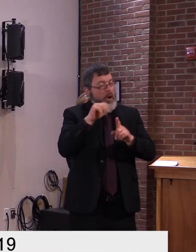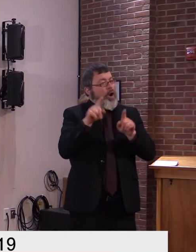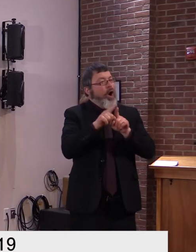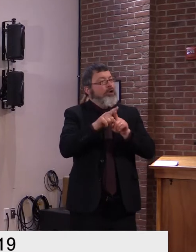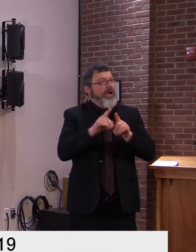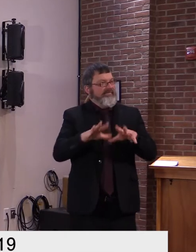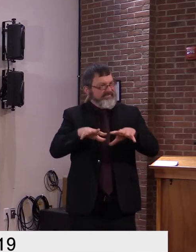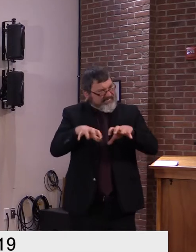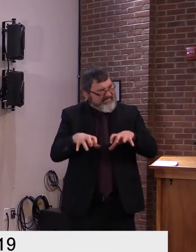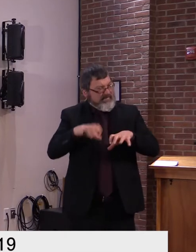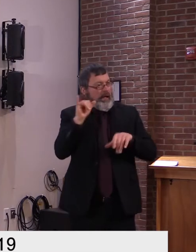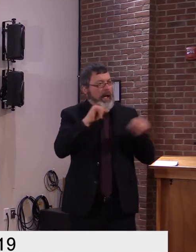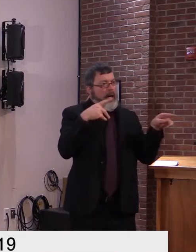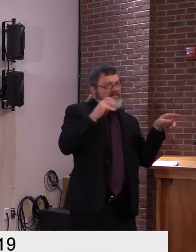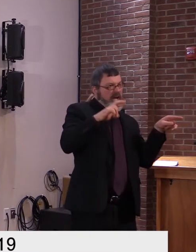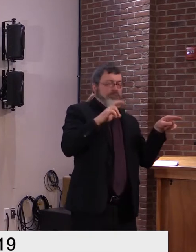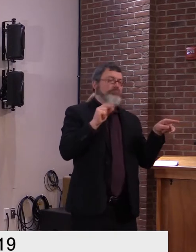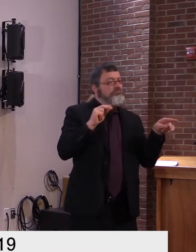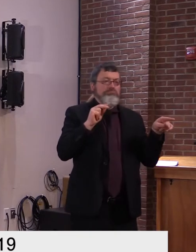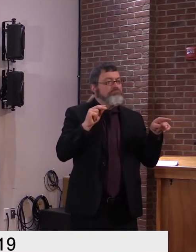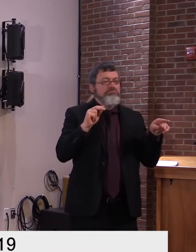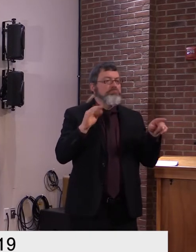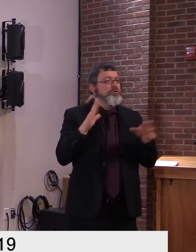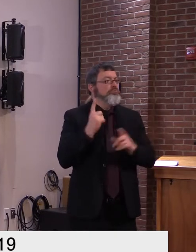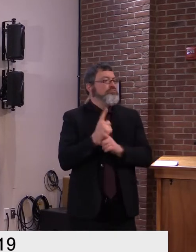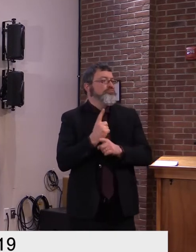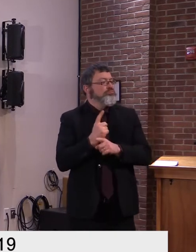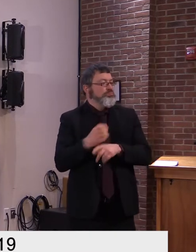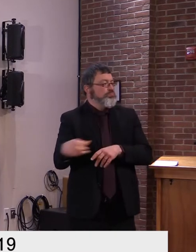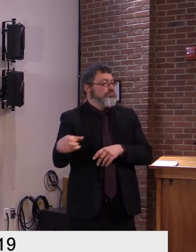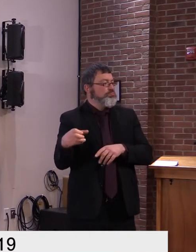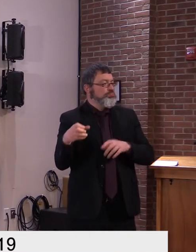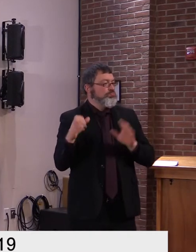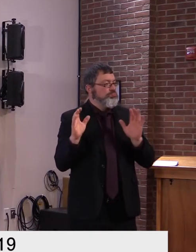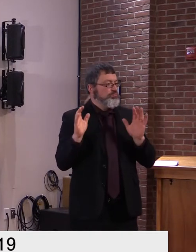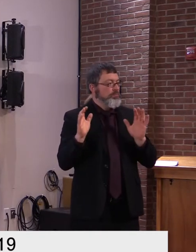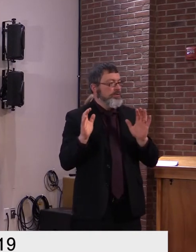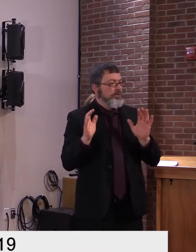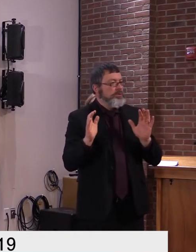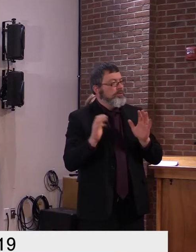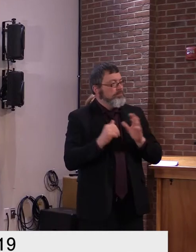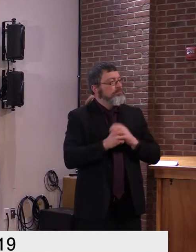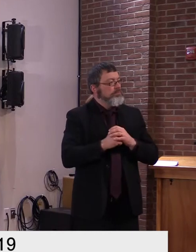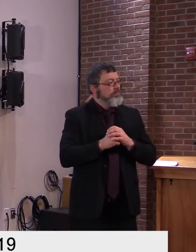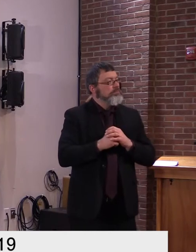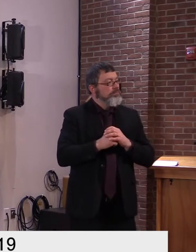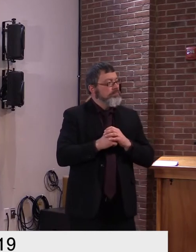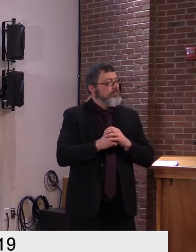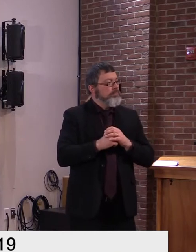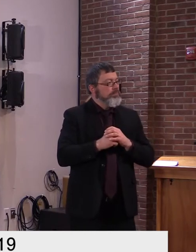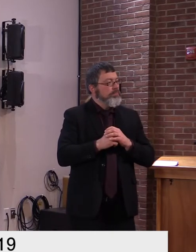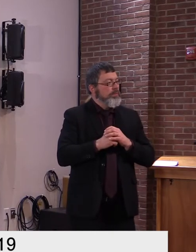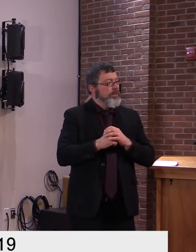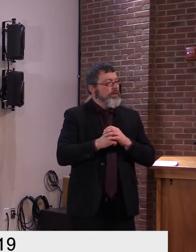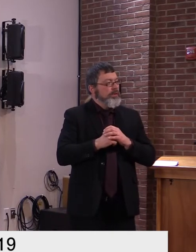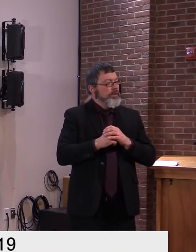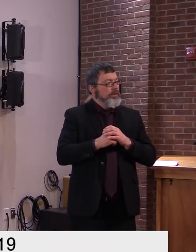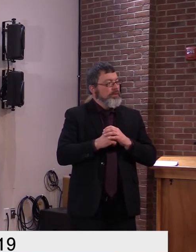Pfizer. And Moderna is at a 28-day interval as opposed to the 21-day interval of Pfizer.